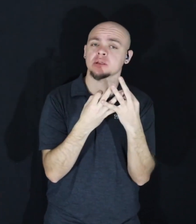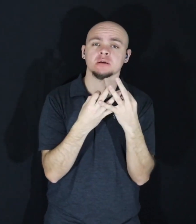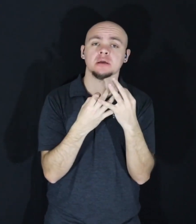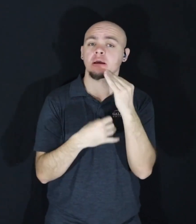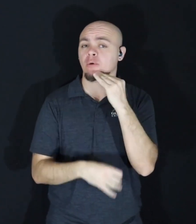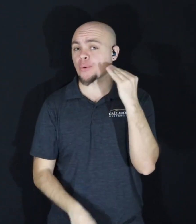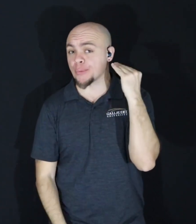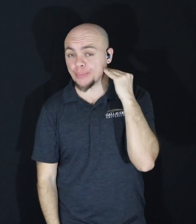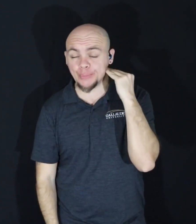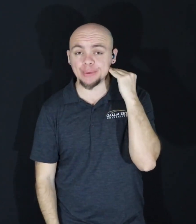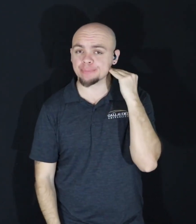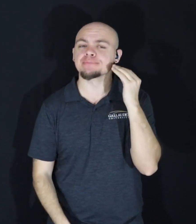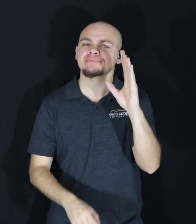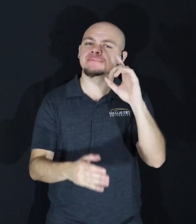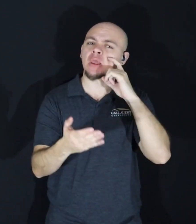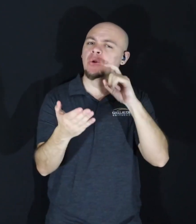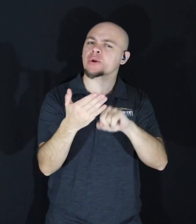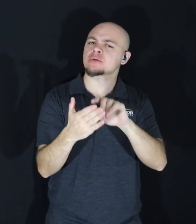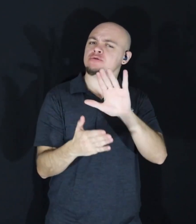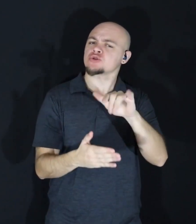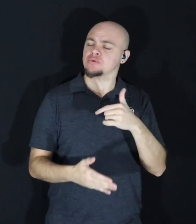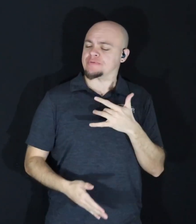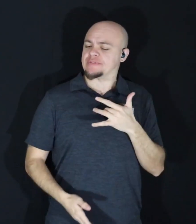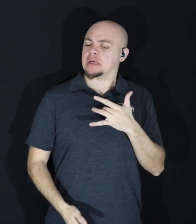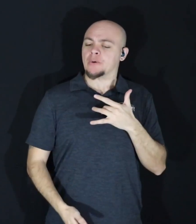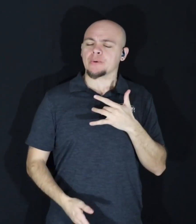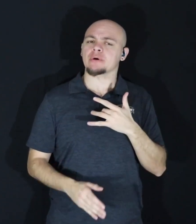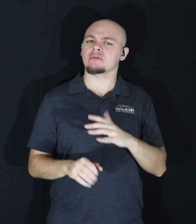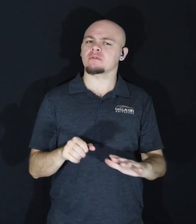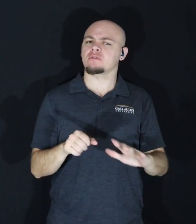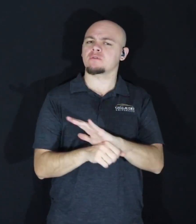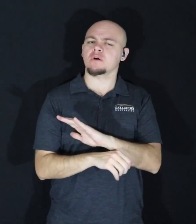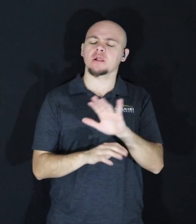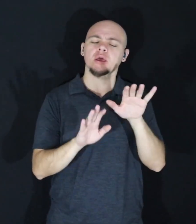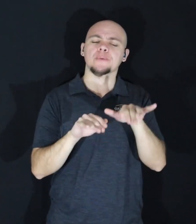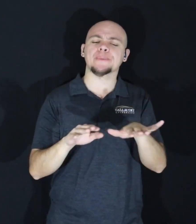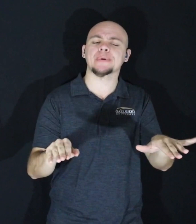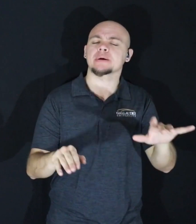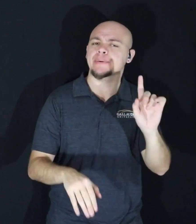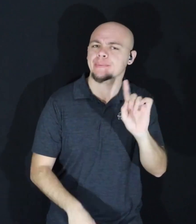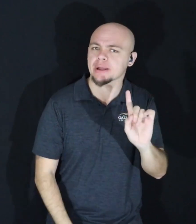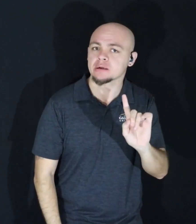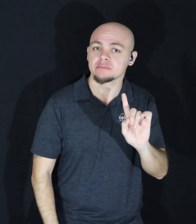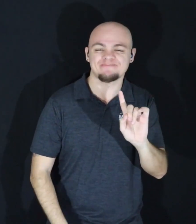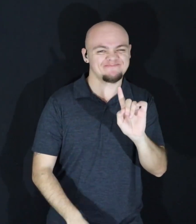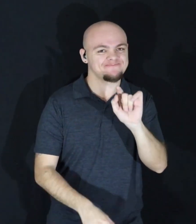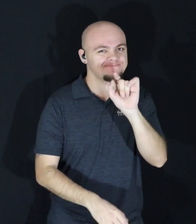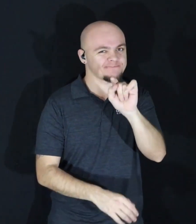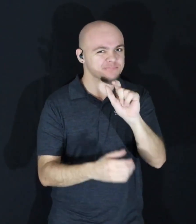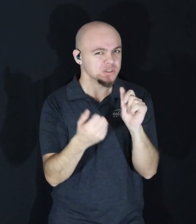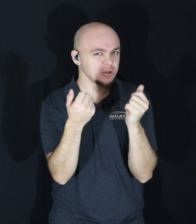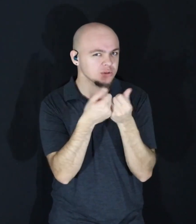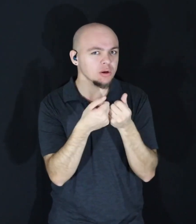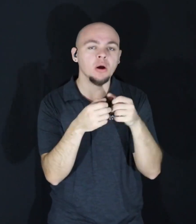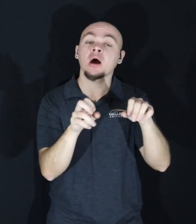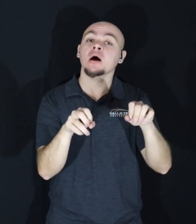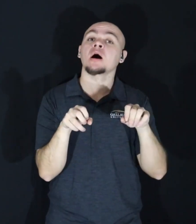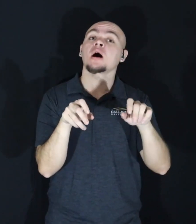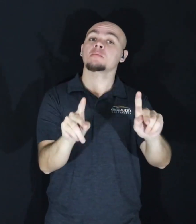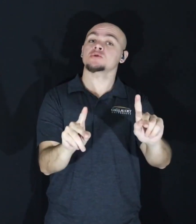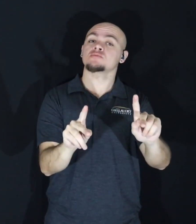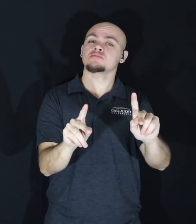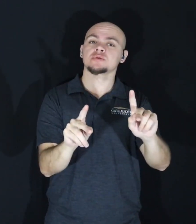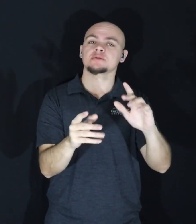home, pay attention to where you feel fully resonant. And I challenge you to seek out opportunities to